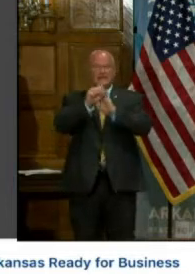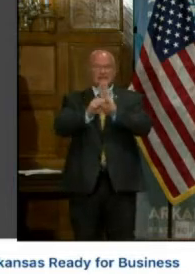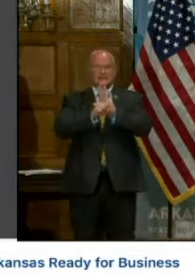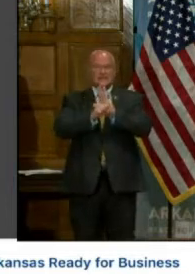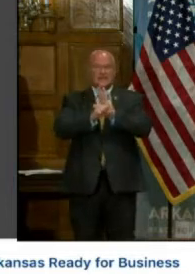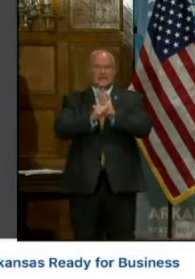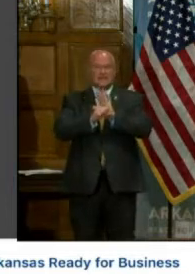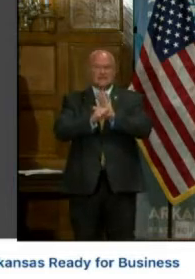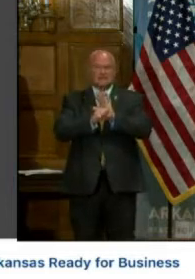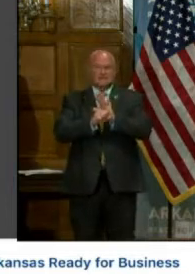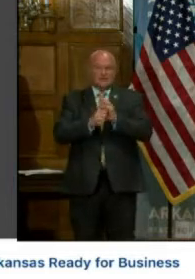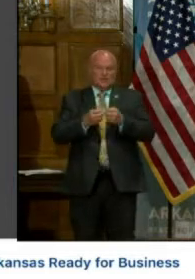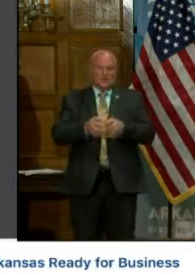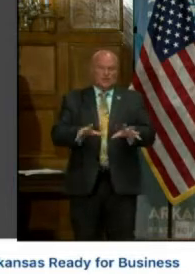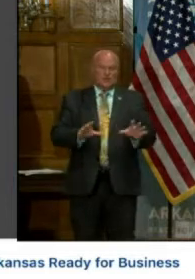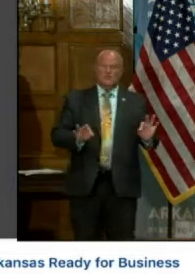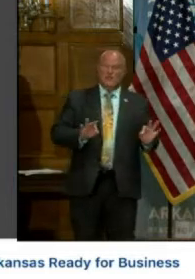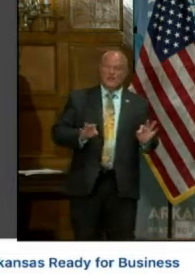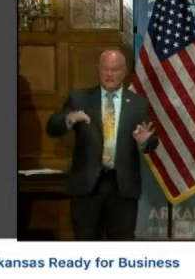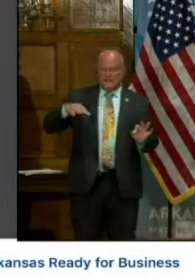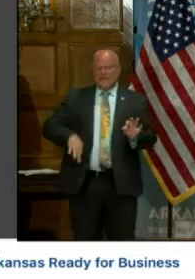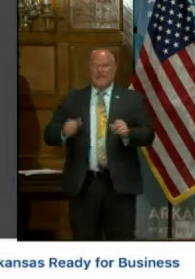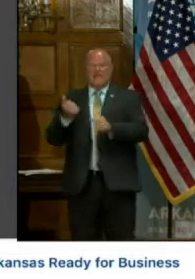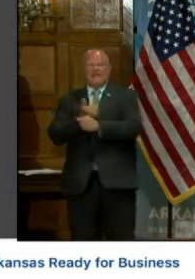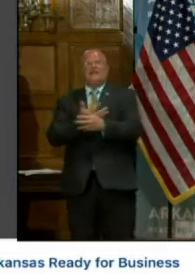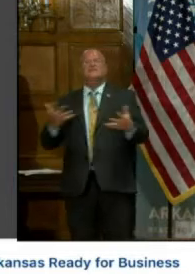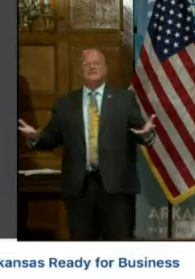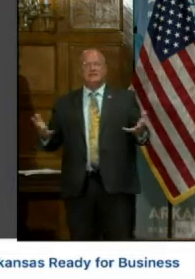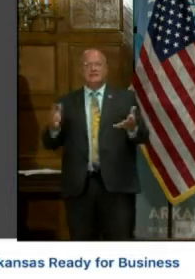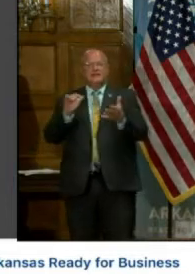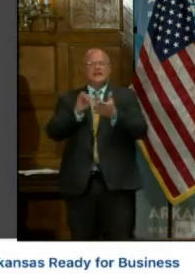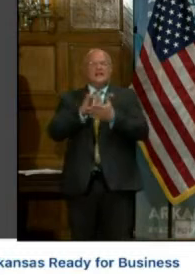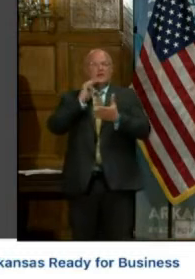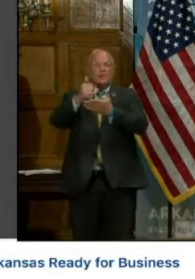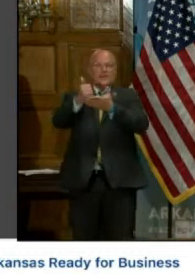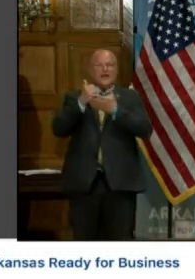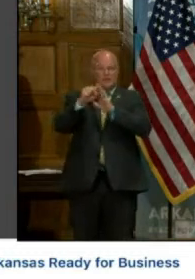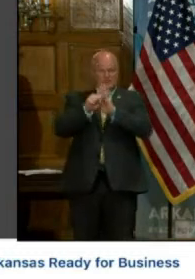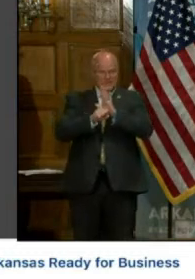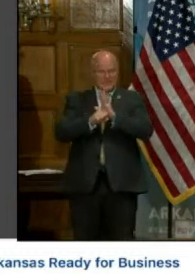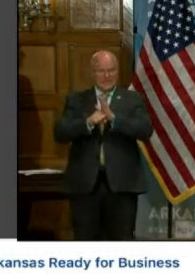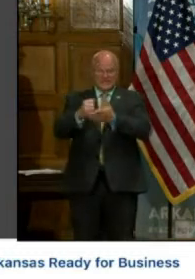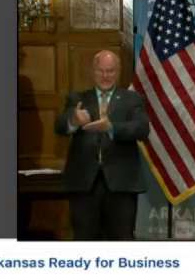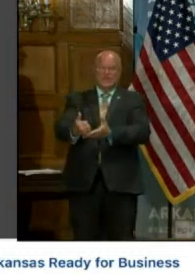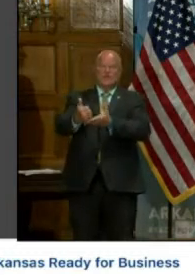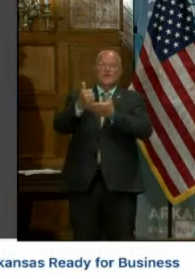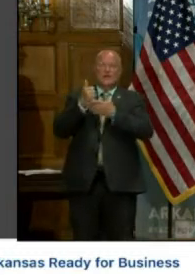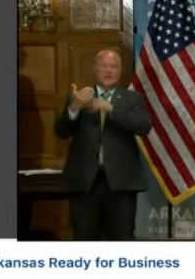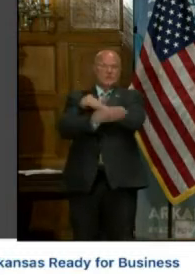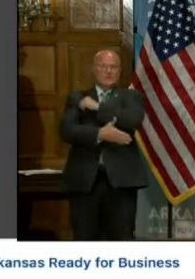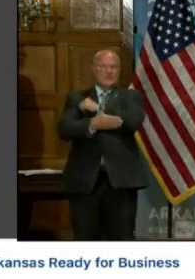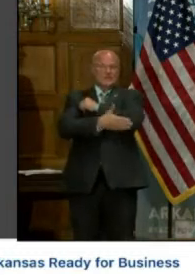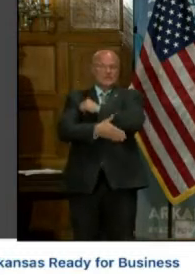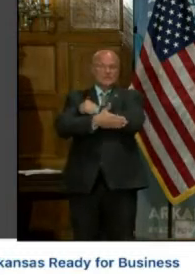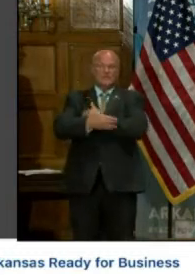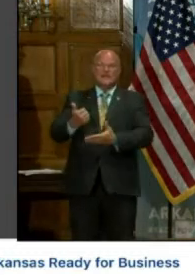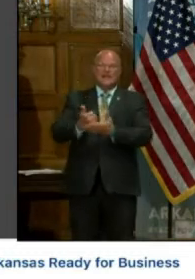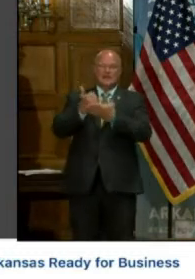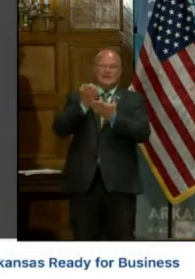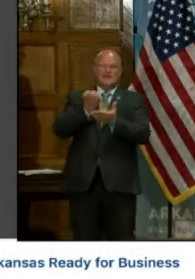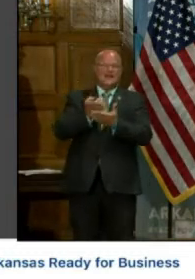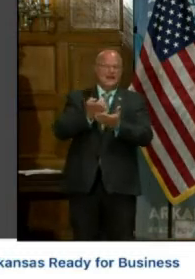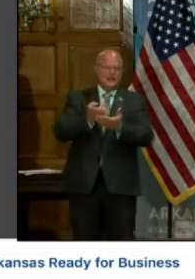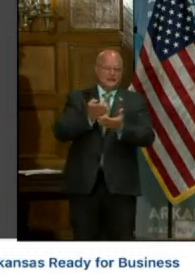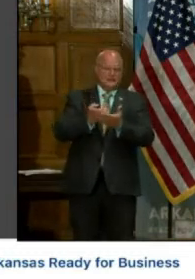have anything to lose, and it's something that is going to help our state, it's going to help our country, it's going to help our